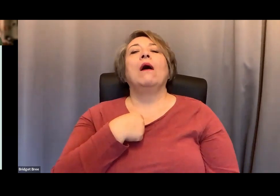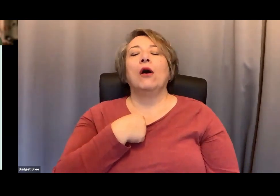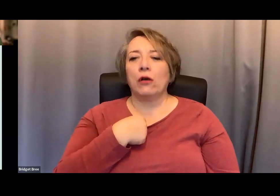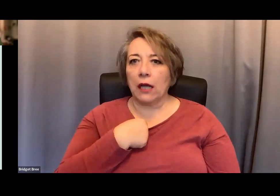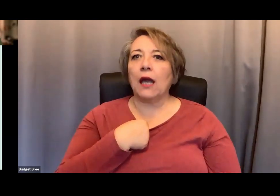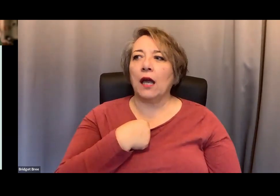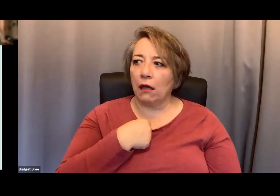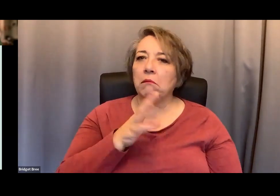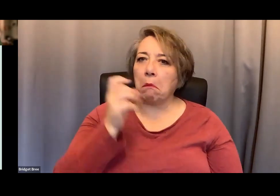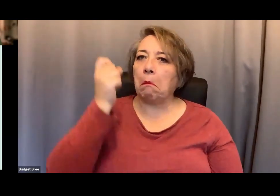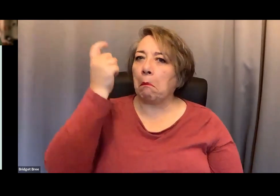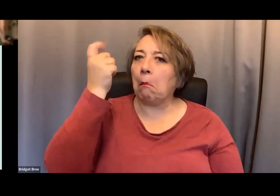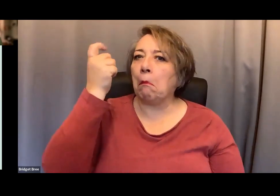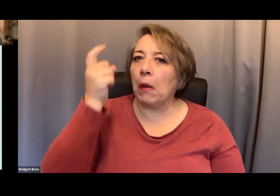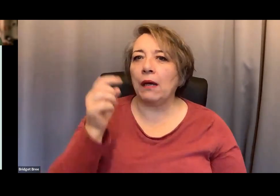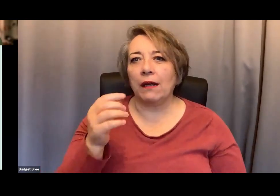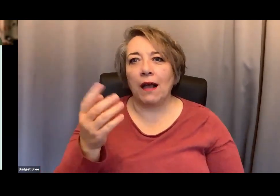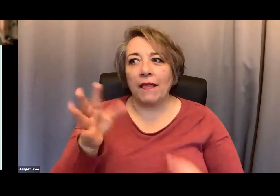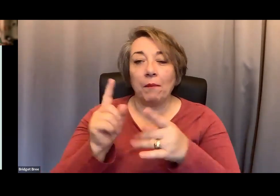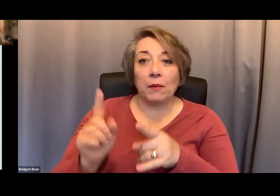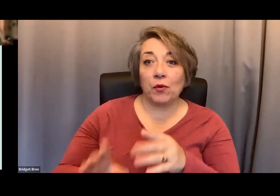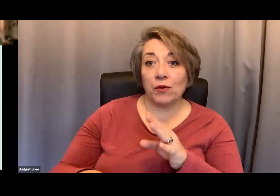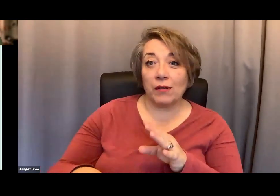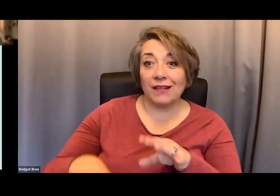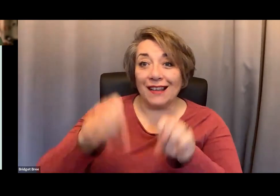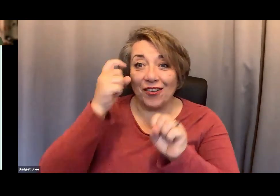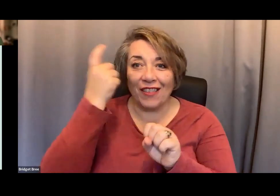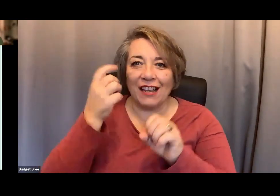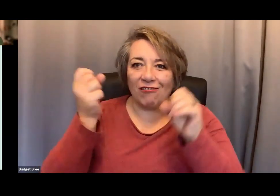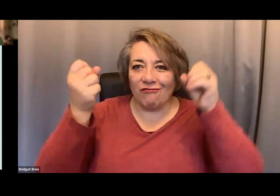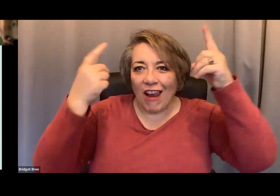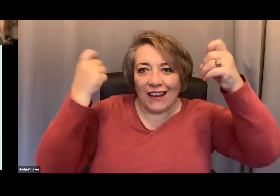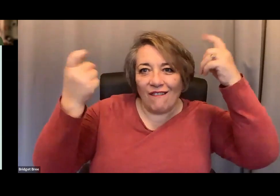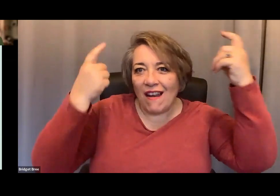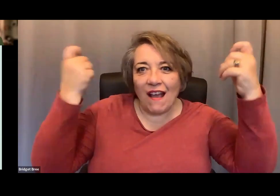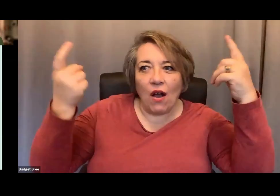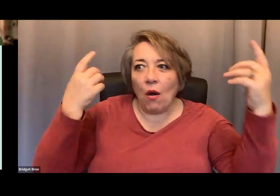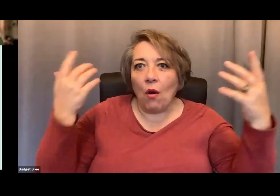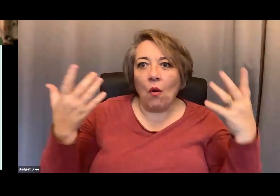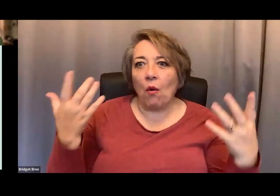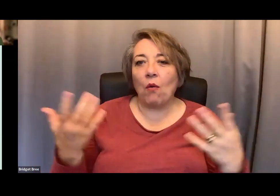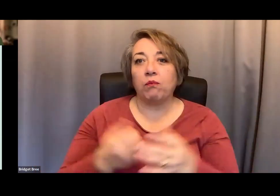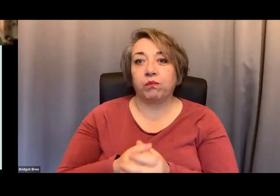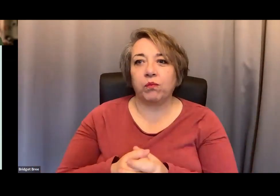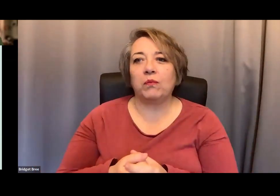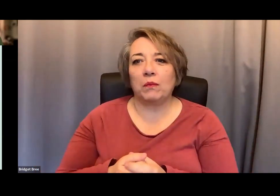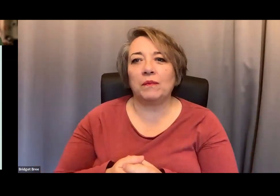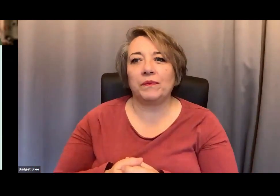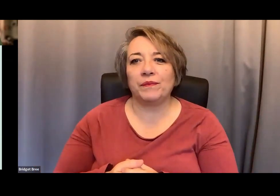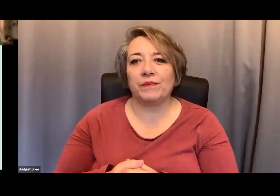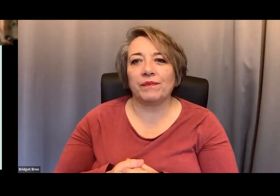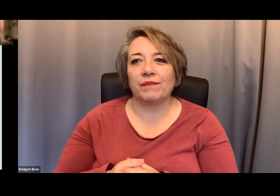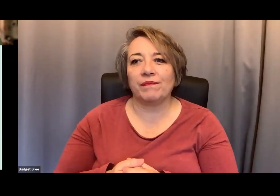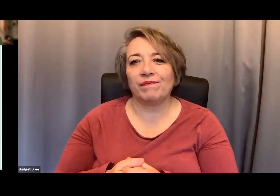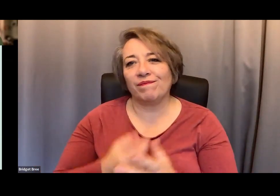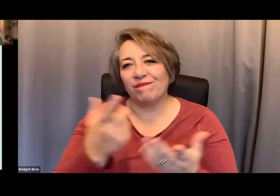to expand within each lens and between the lenses from there. So here are some other